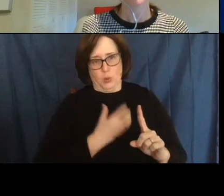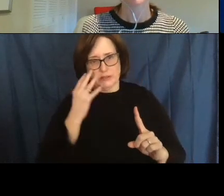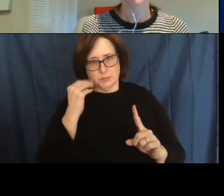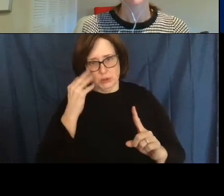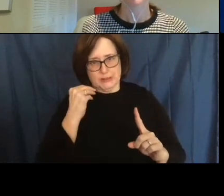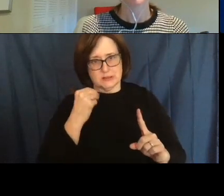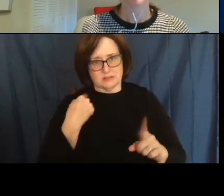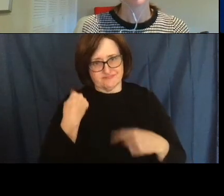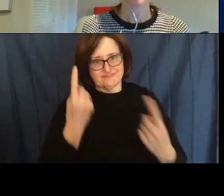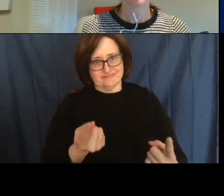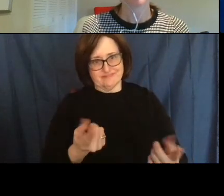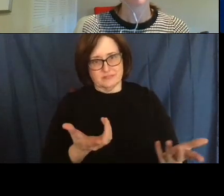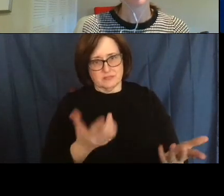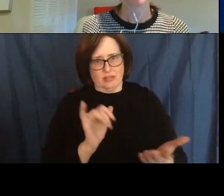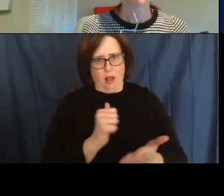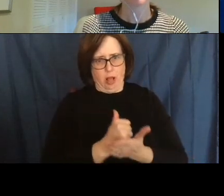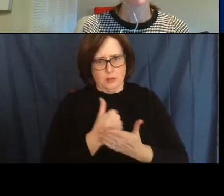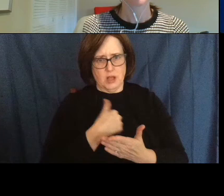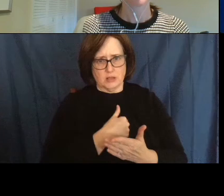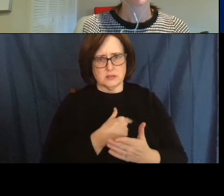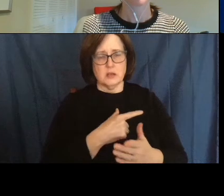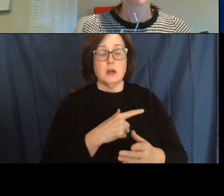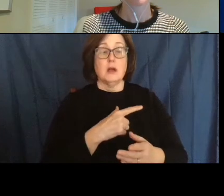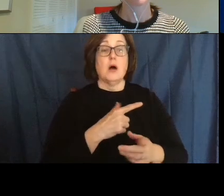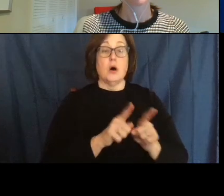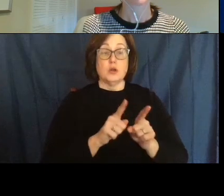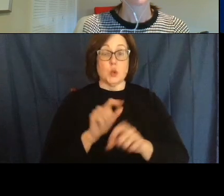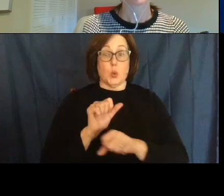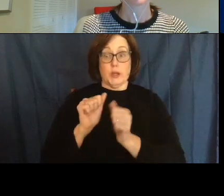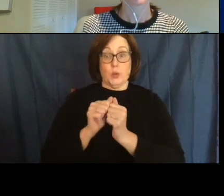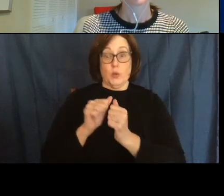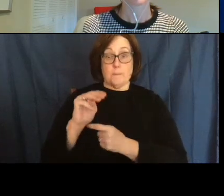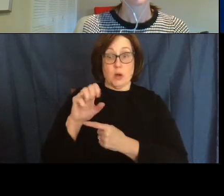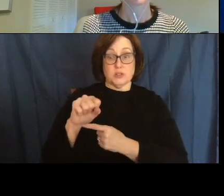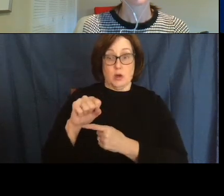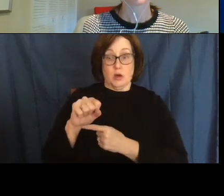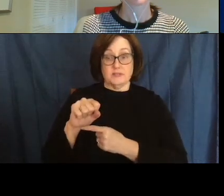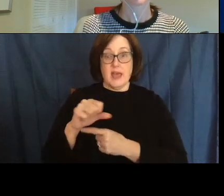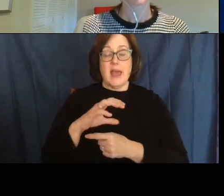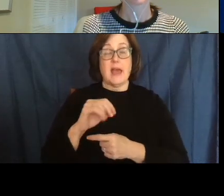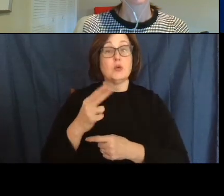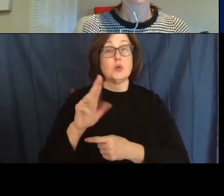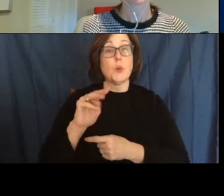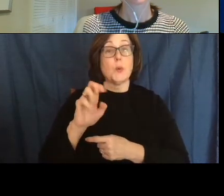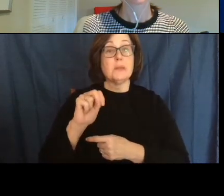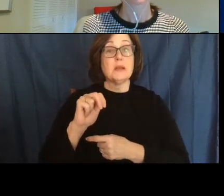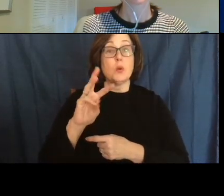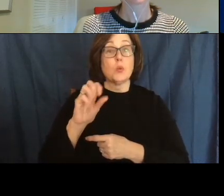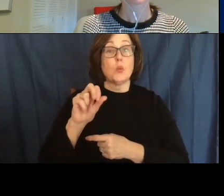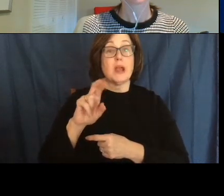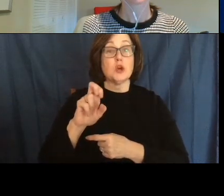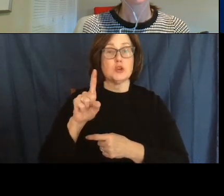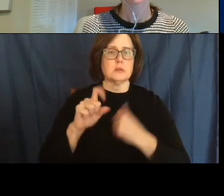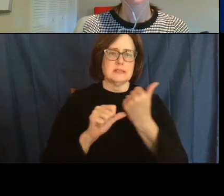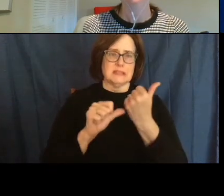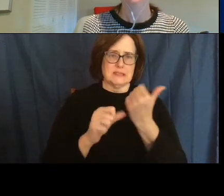Jumper, partnering with Microsoft, partnering with an assistive technology company like Humanware that has worked in that international market is what